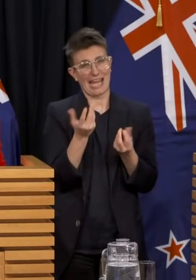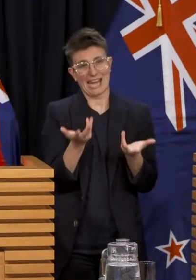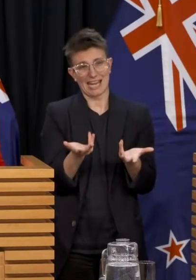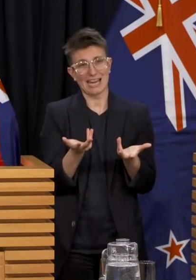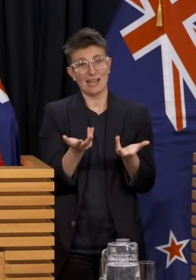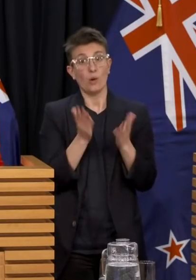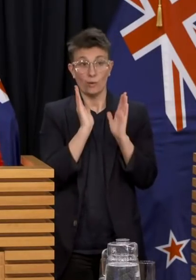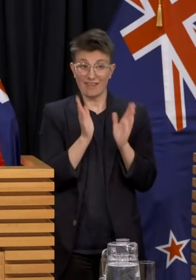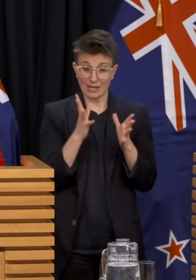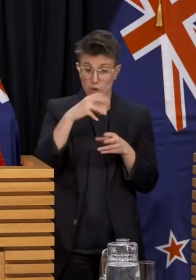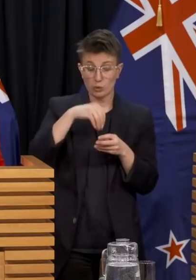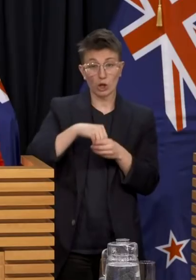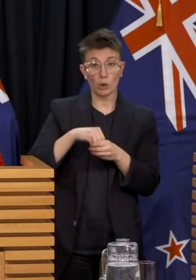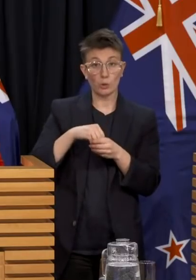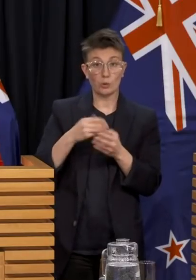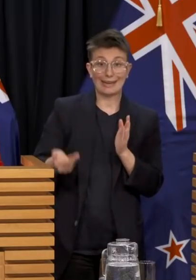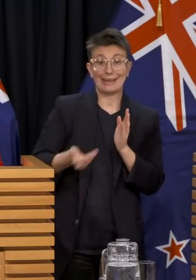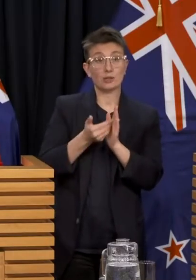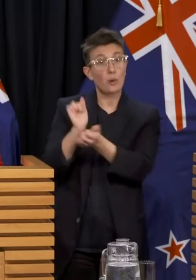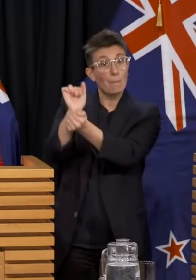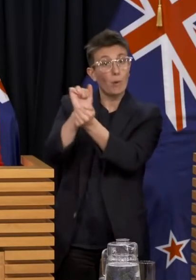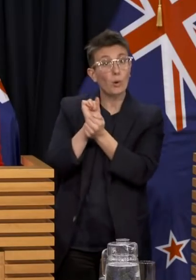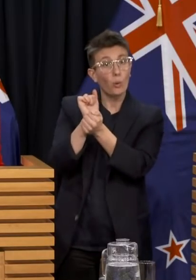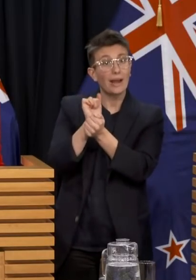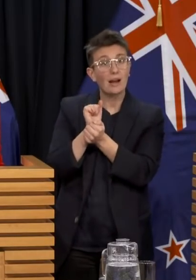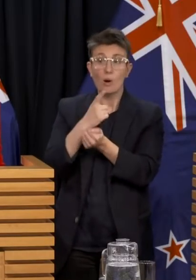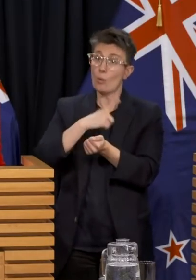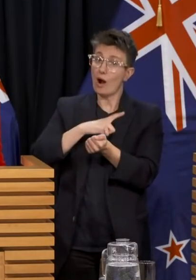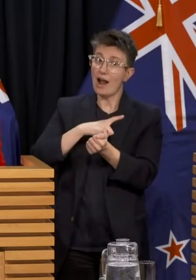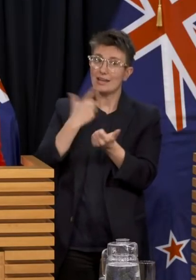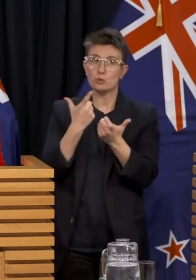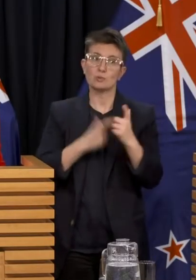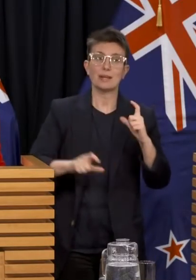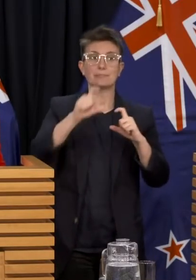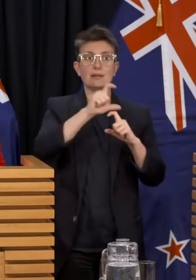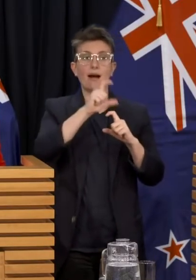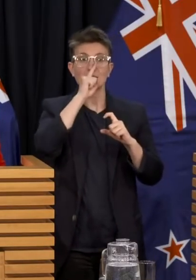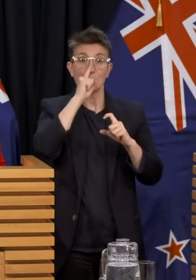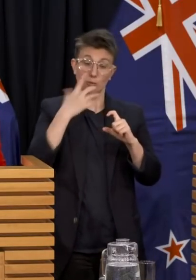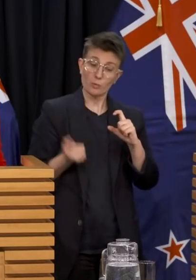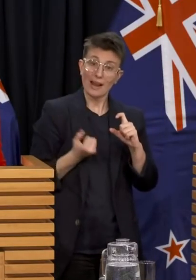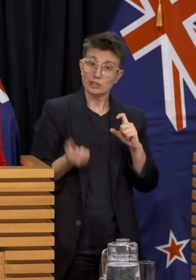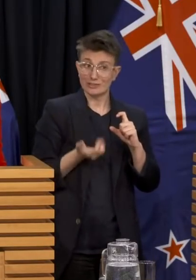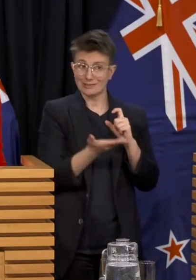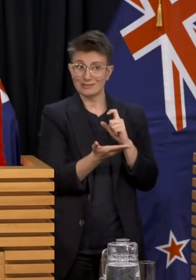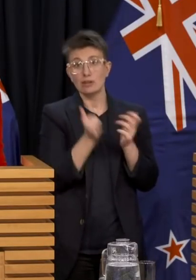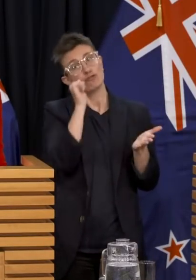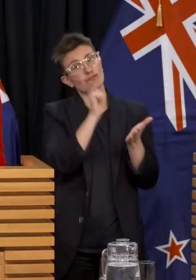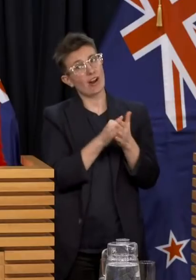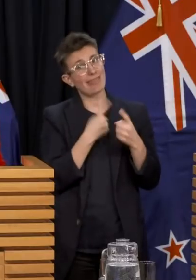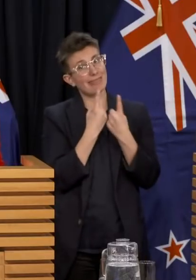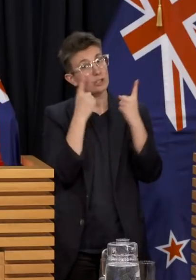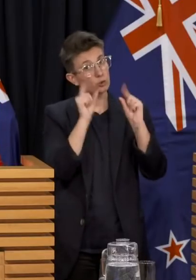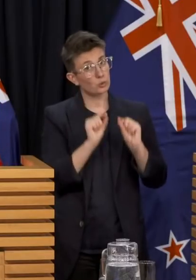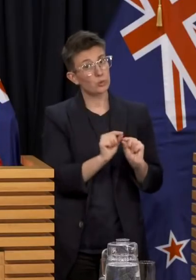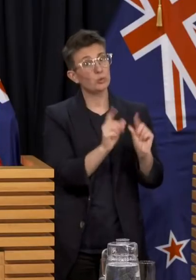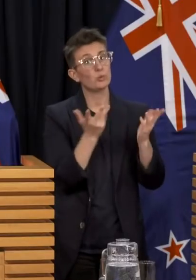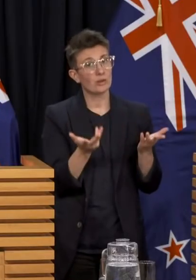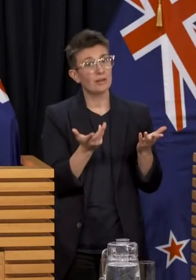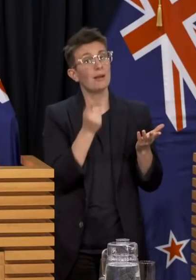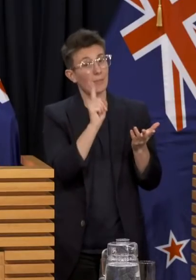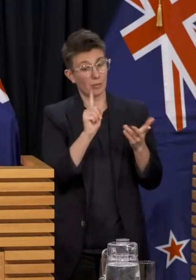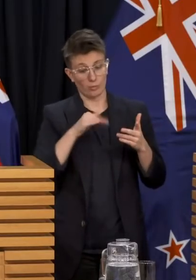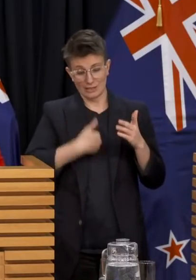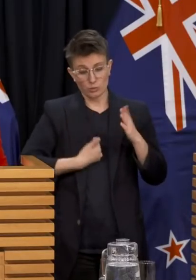additional borrowing for the likes of the wage subsidy, which is the right thing to do, but we also have to maintain careful fiscal management, and that will be part